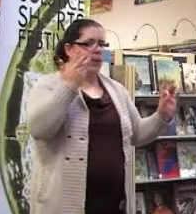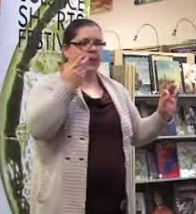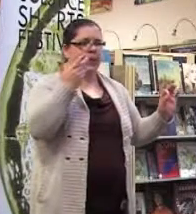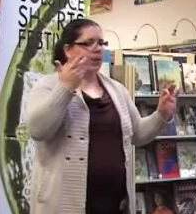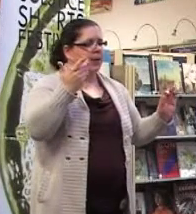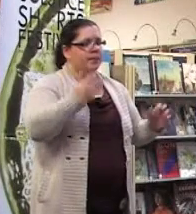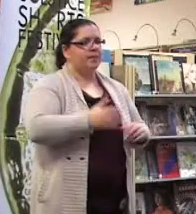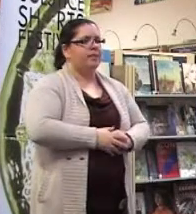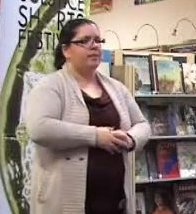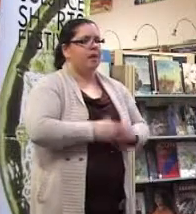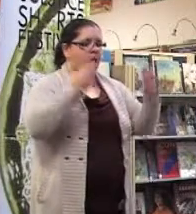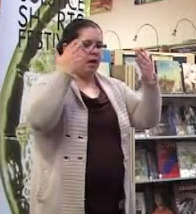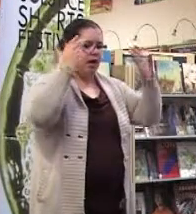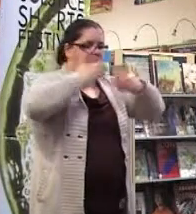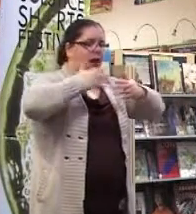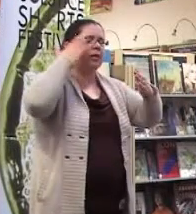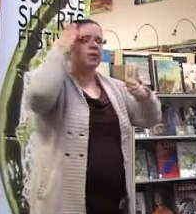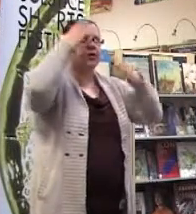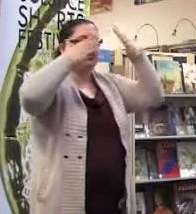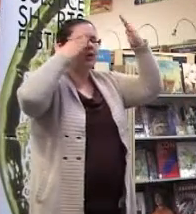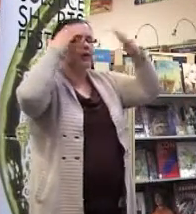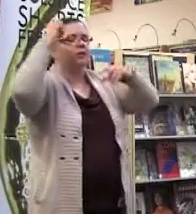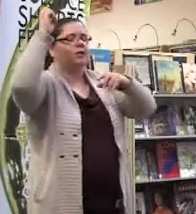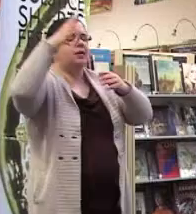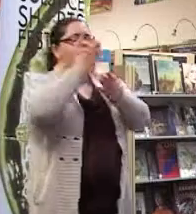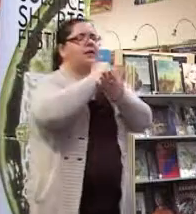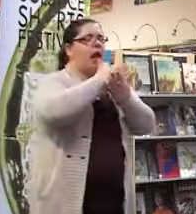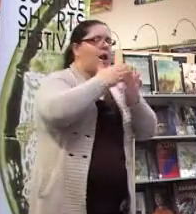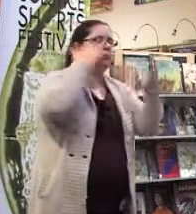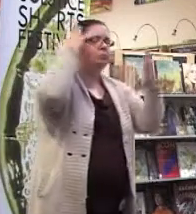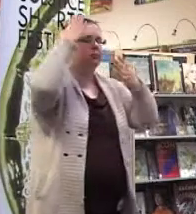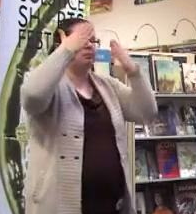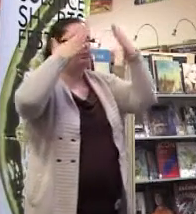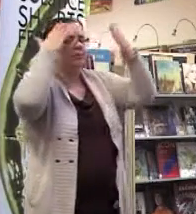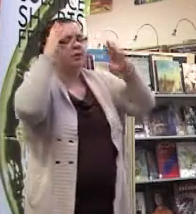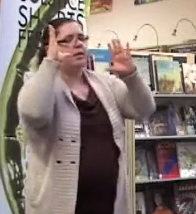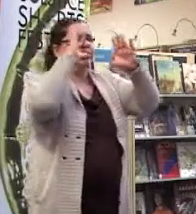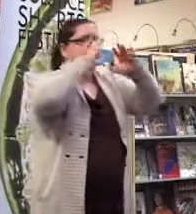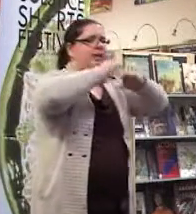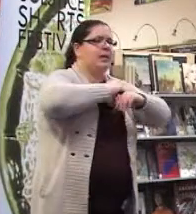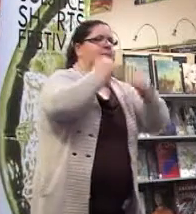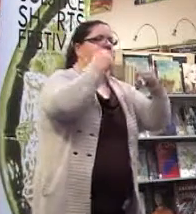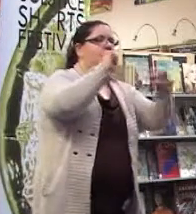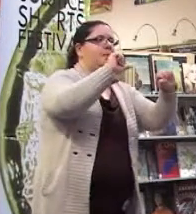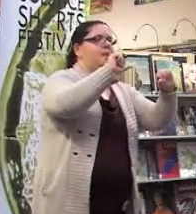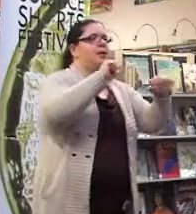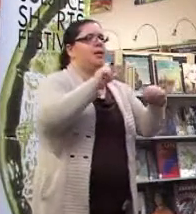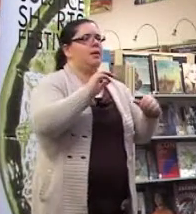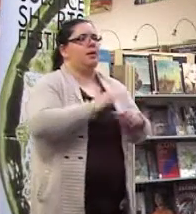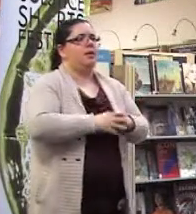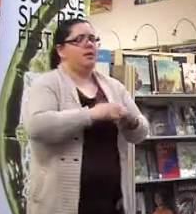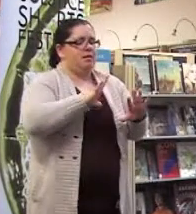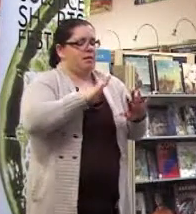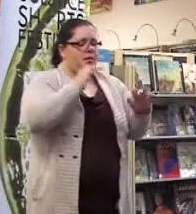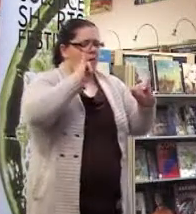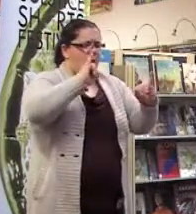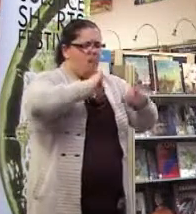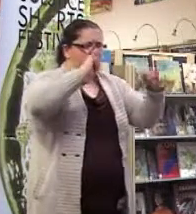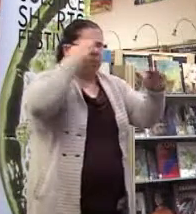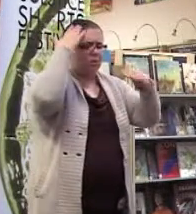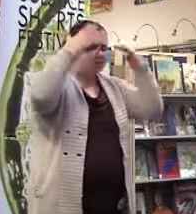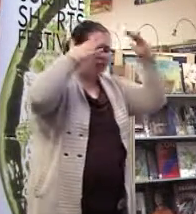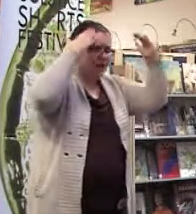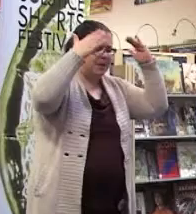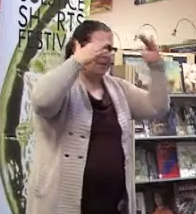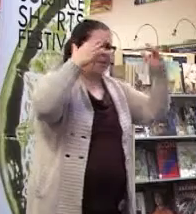freefall. That night it was dreams of the sundial that rocked me to sleep. Sleep finally came, and with it feverish dreams, haunted with absences,